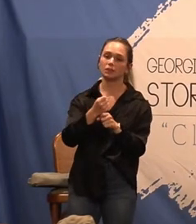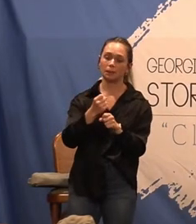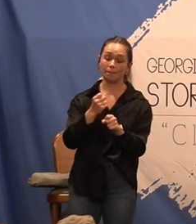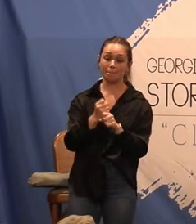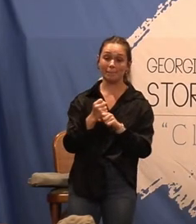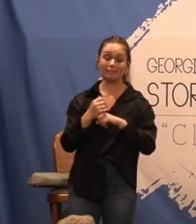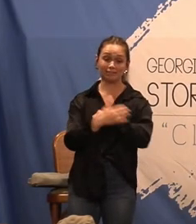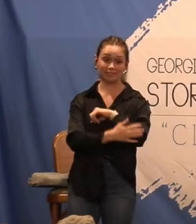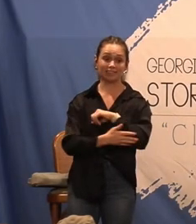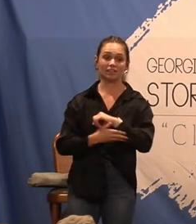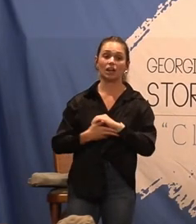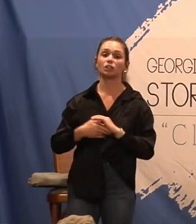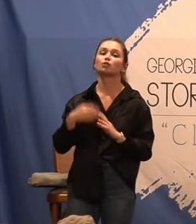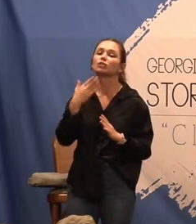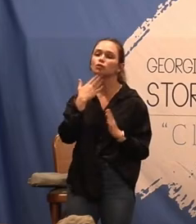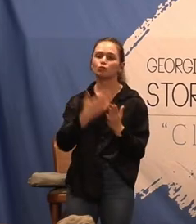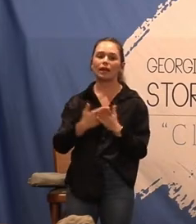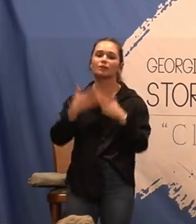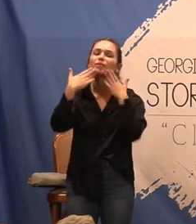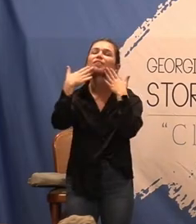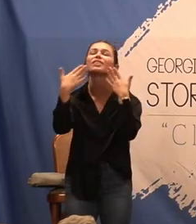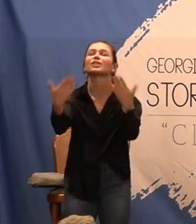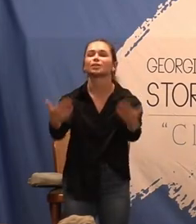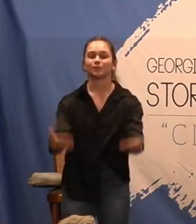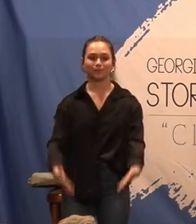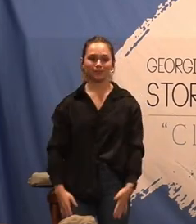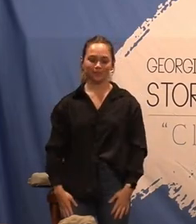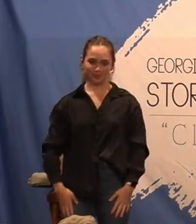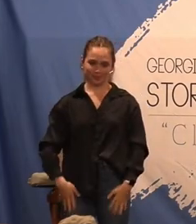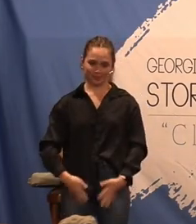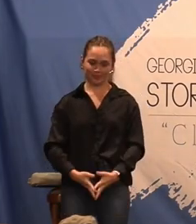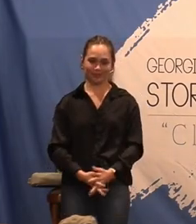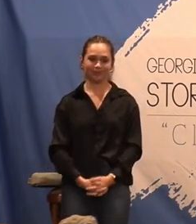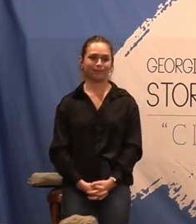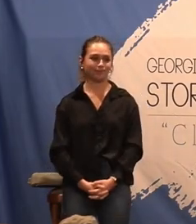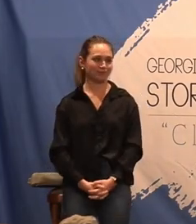this country great? Thank you.